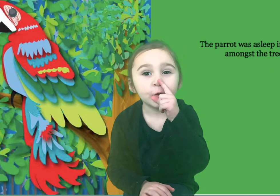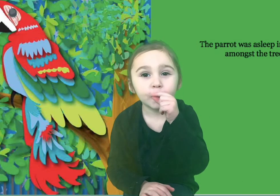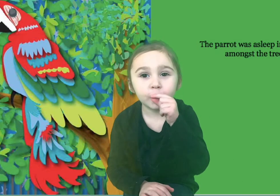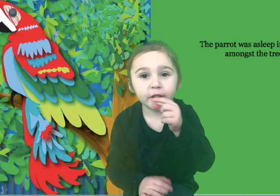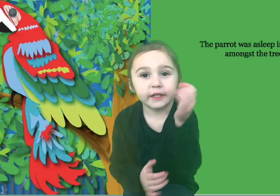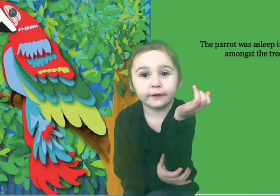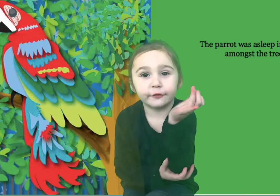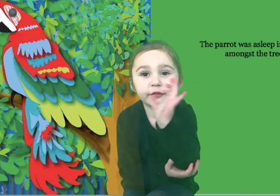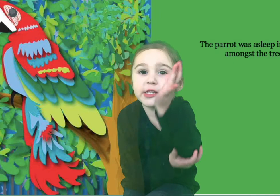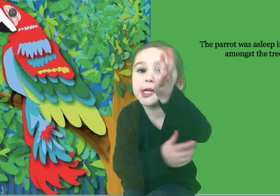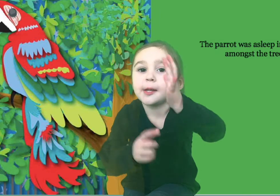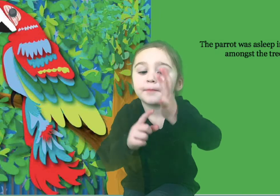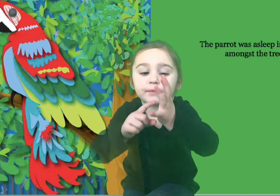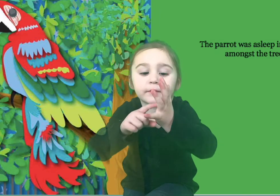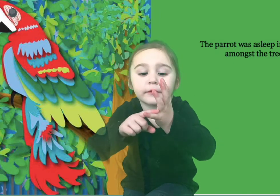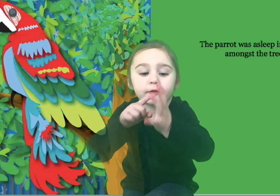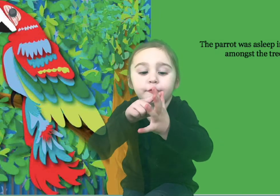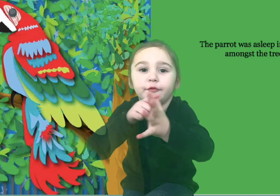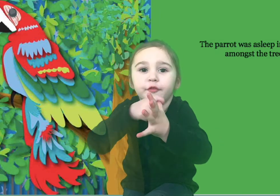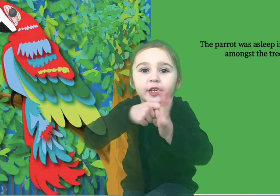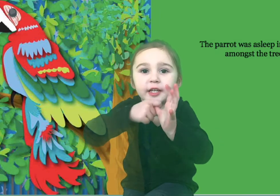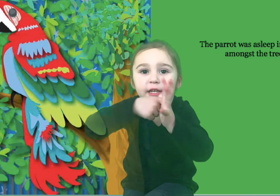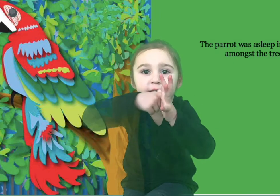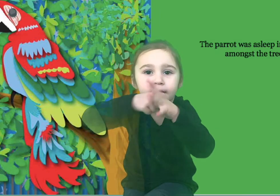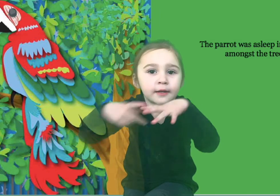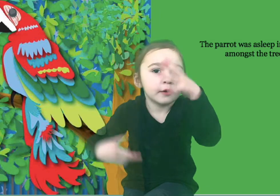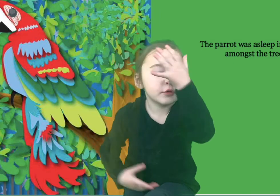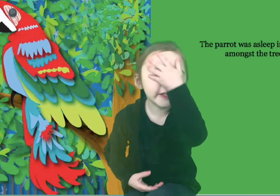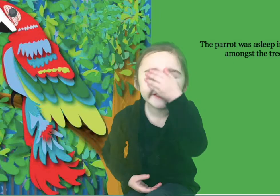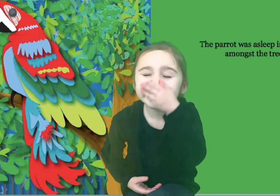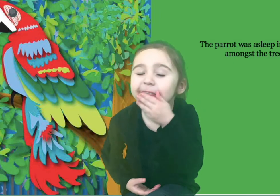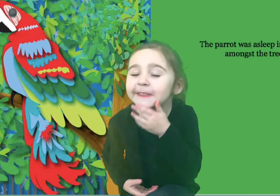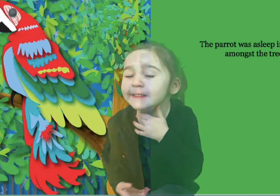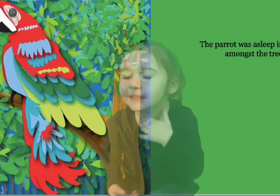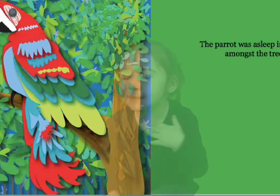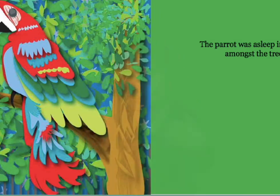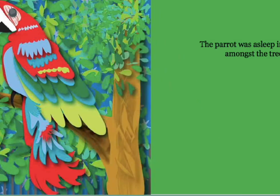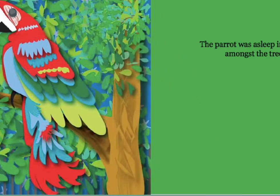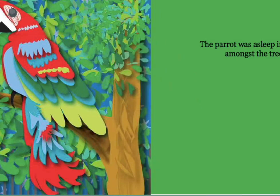The parrot was asleep in her nest amongst the trees.